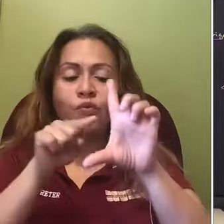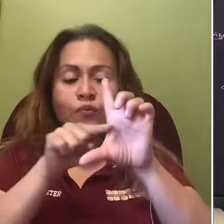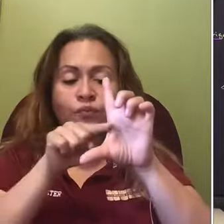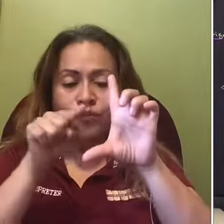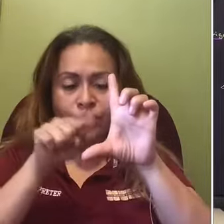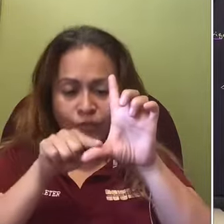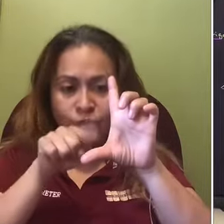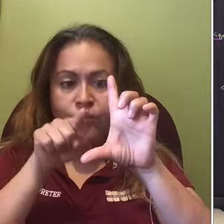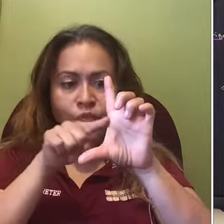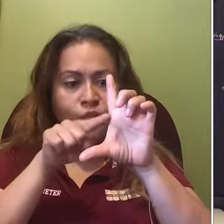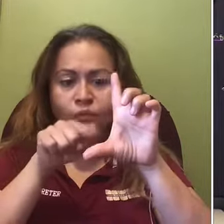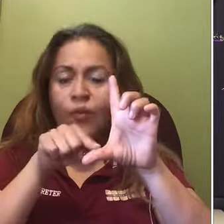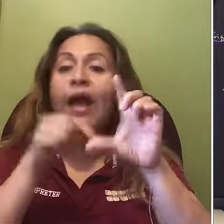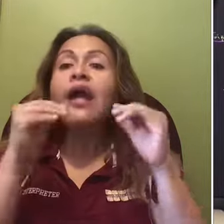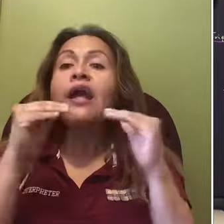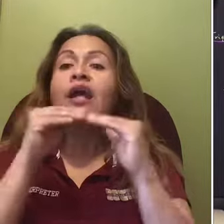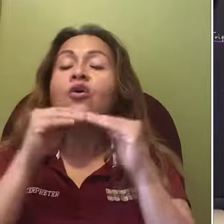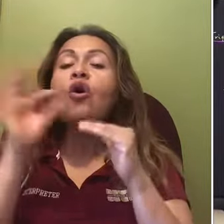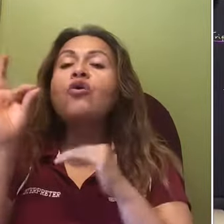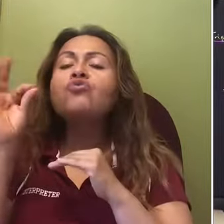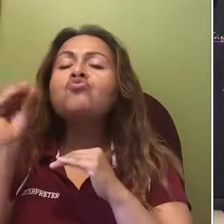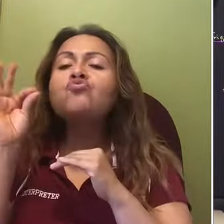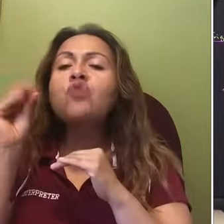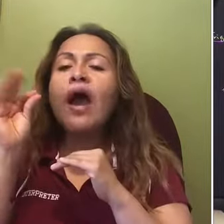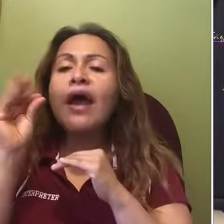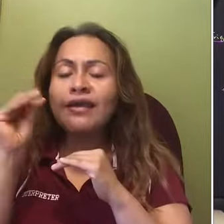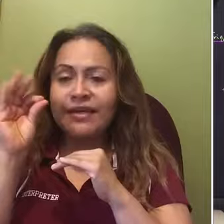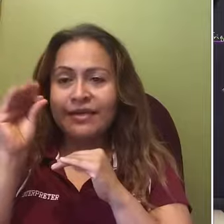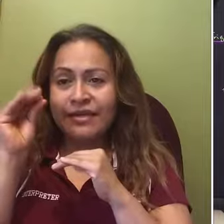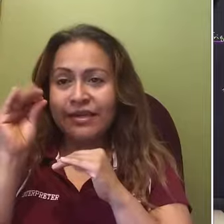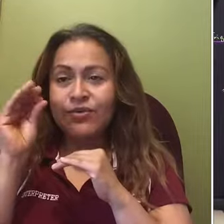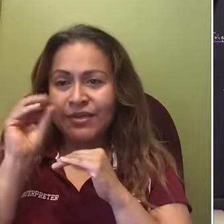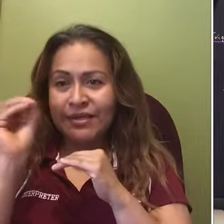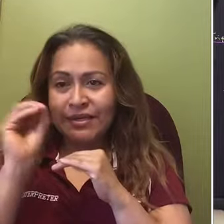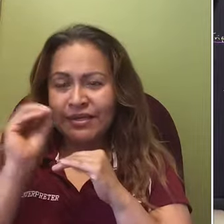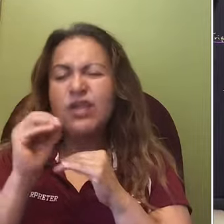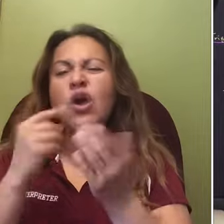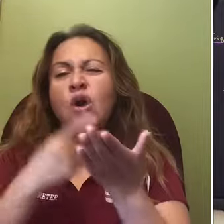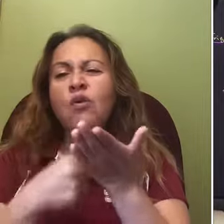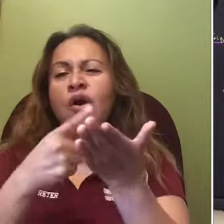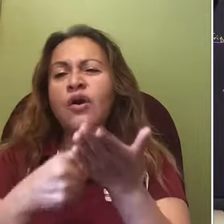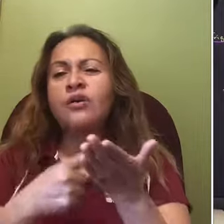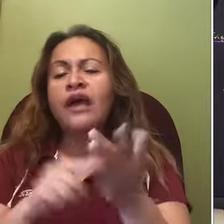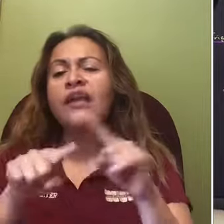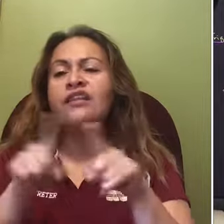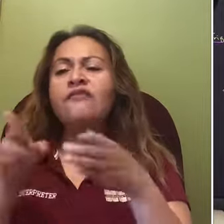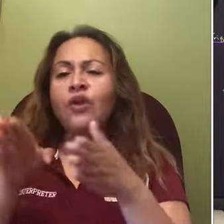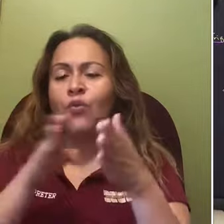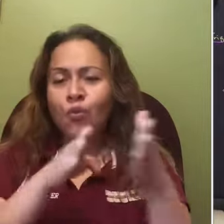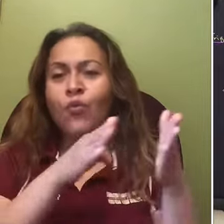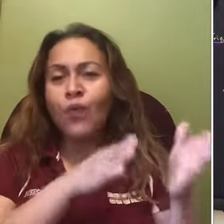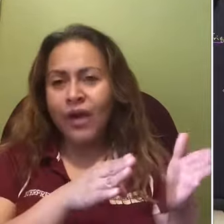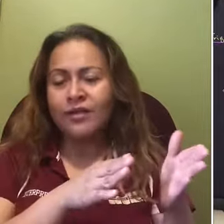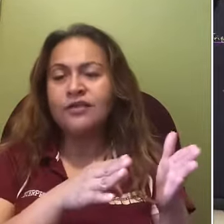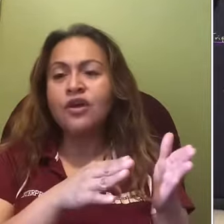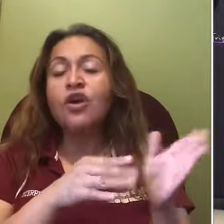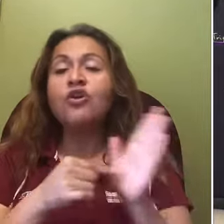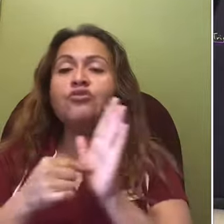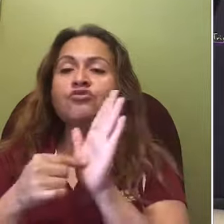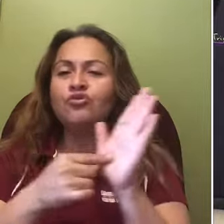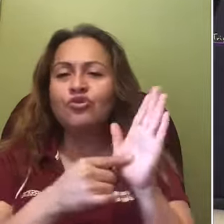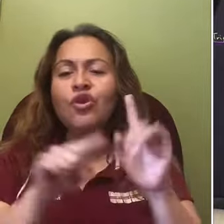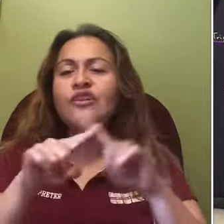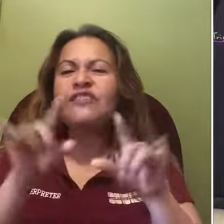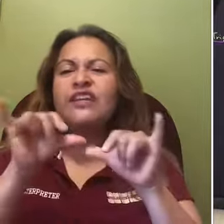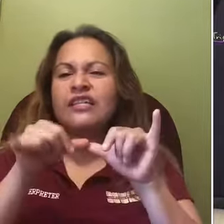to 90. It is equal to 90 degrees. And we'll talk about other ways to show the magnitude of